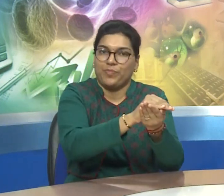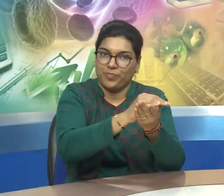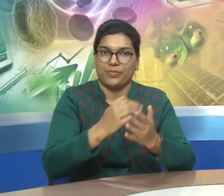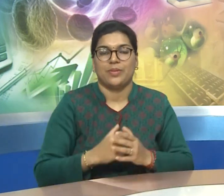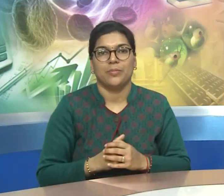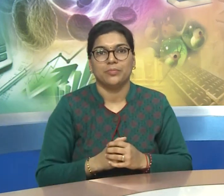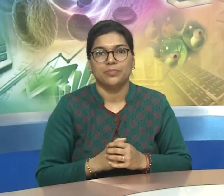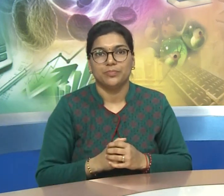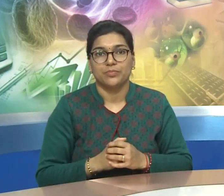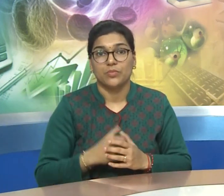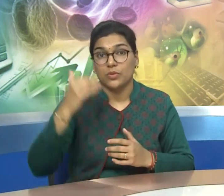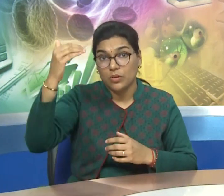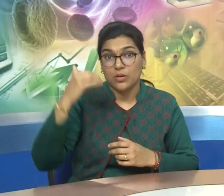Point 4.